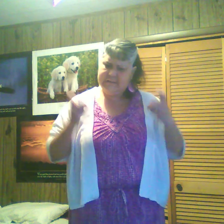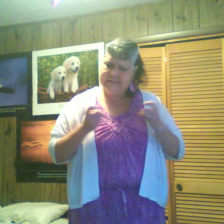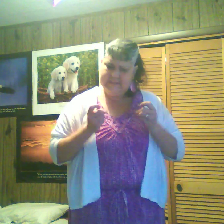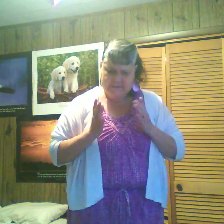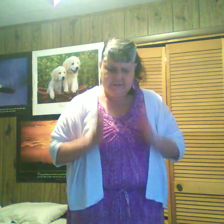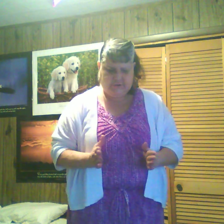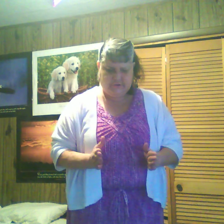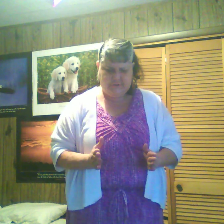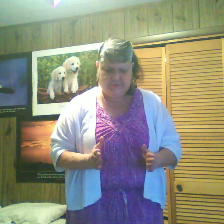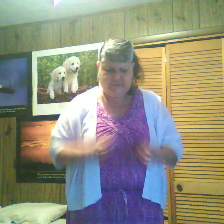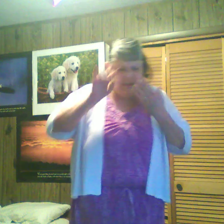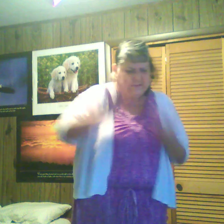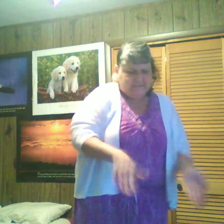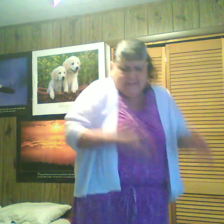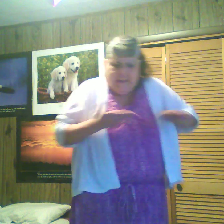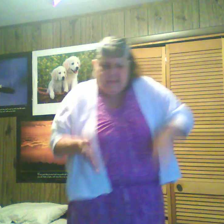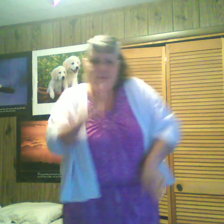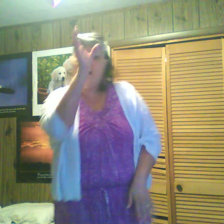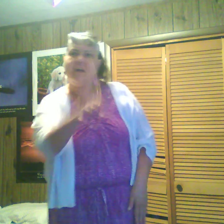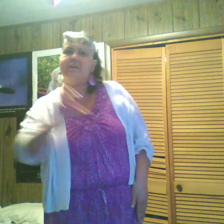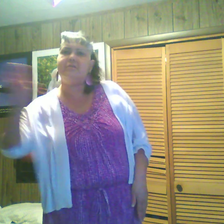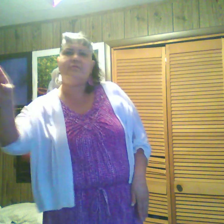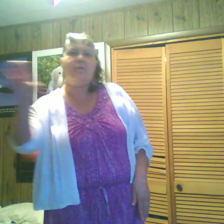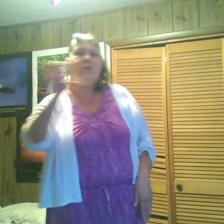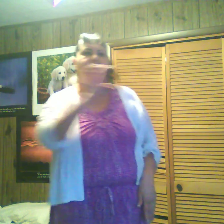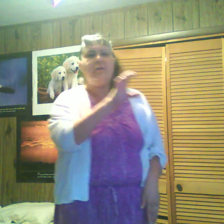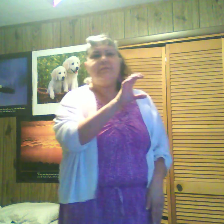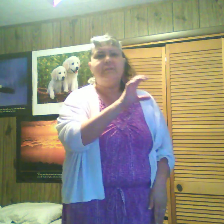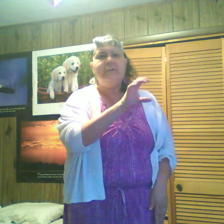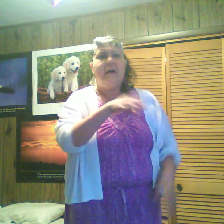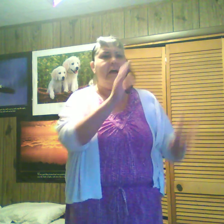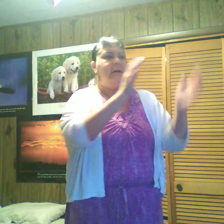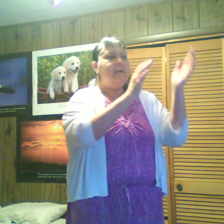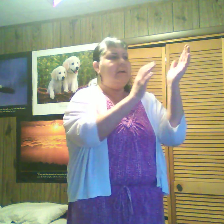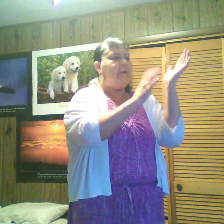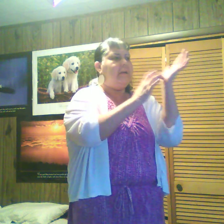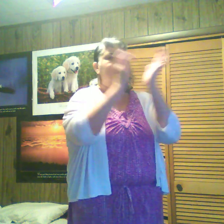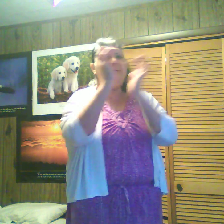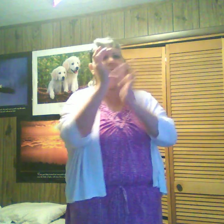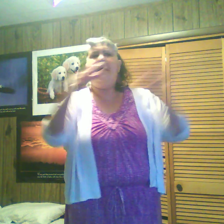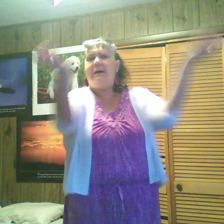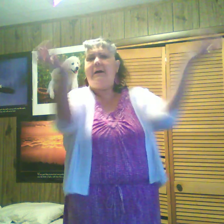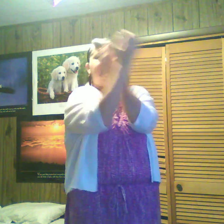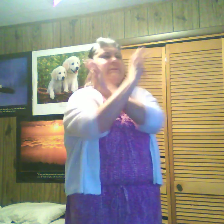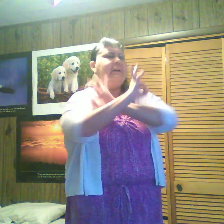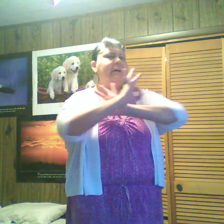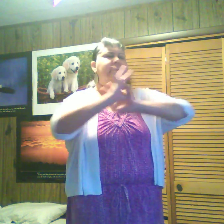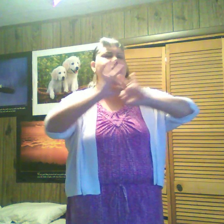sinners, death on a cross, that he might steal